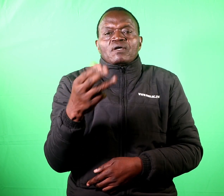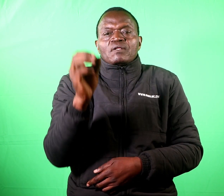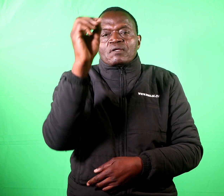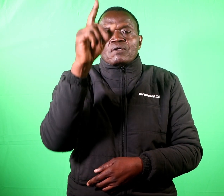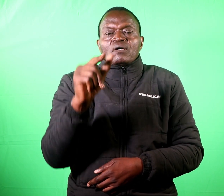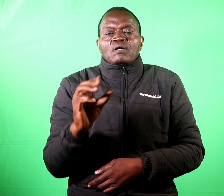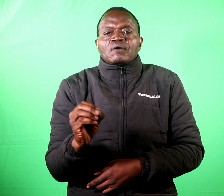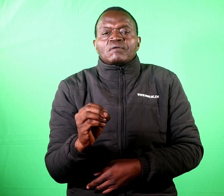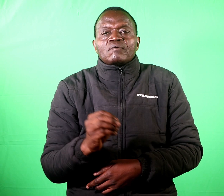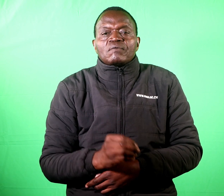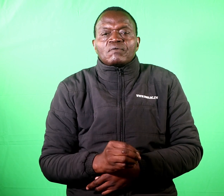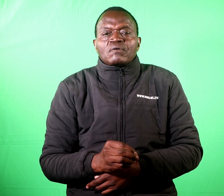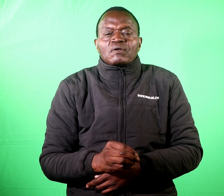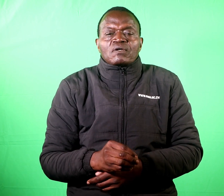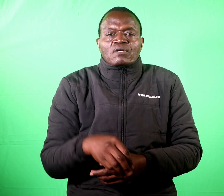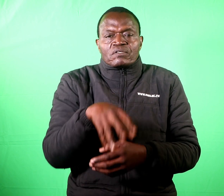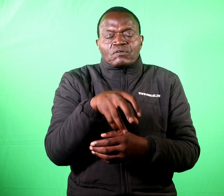9.9%, cash crop production